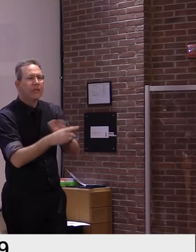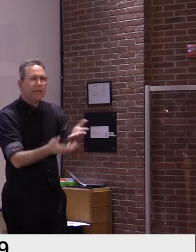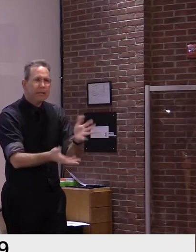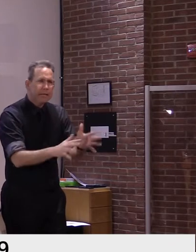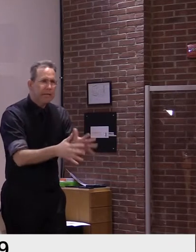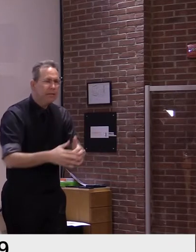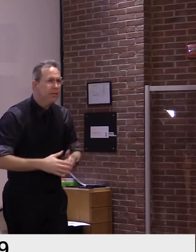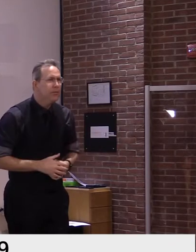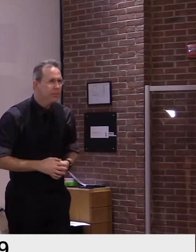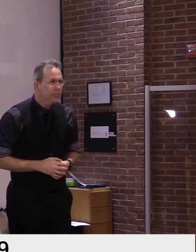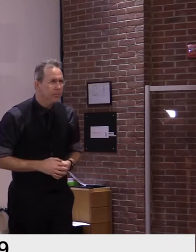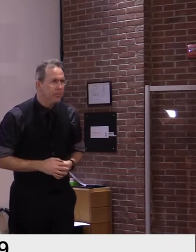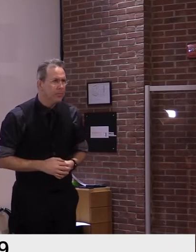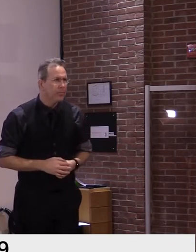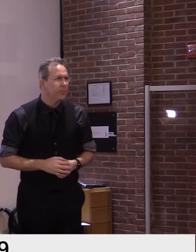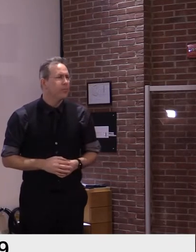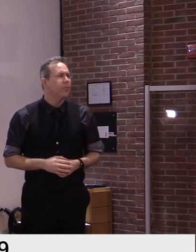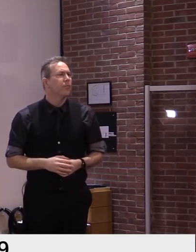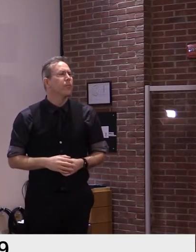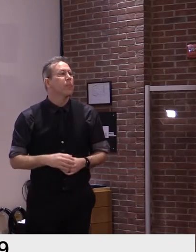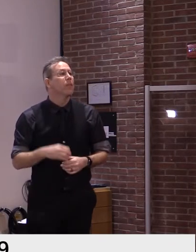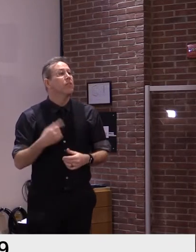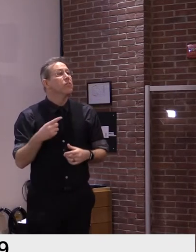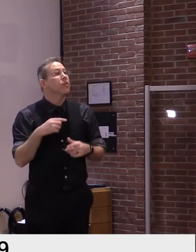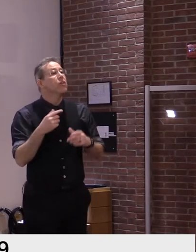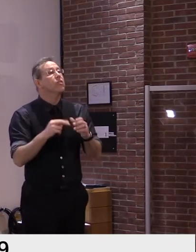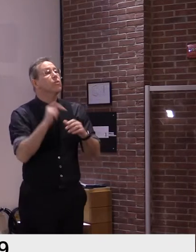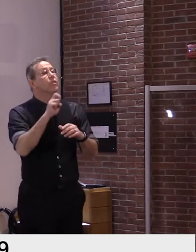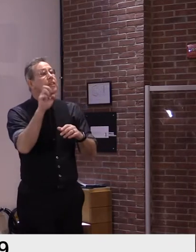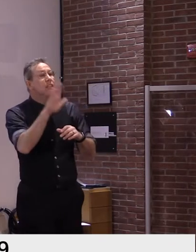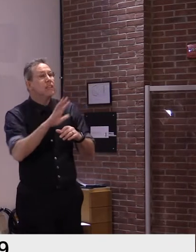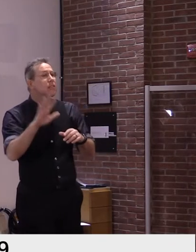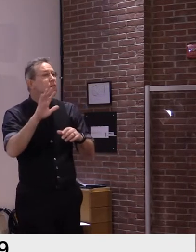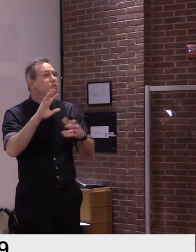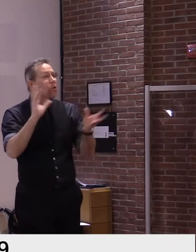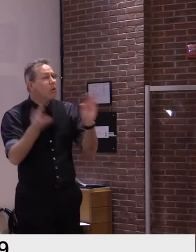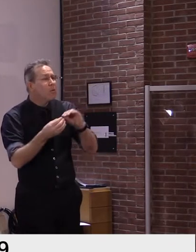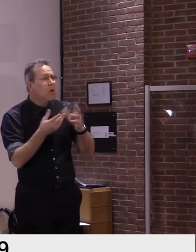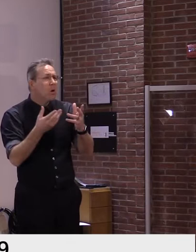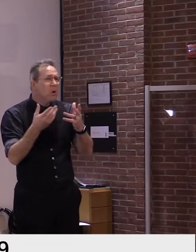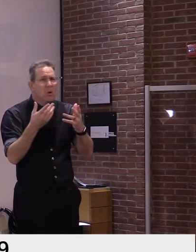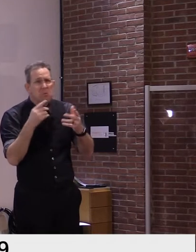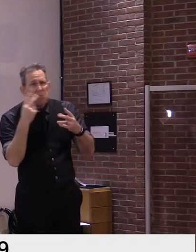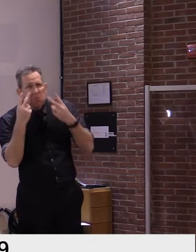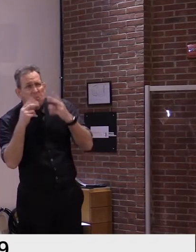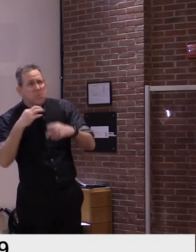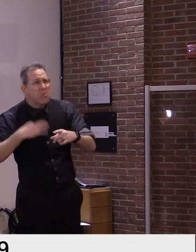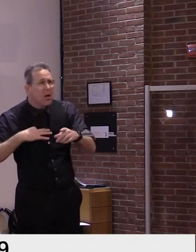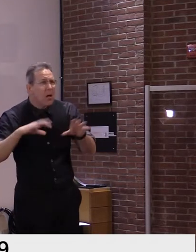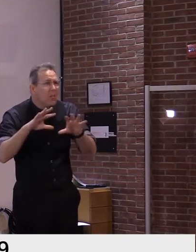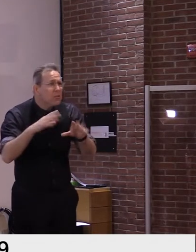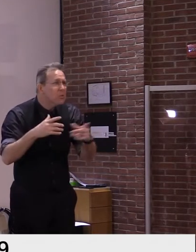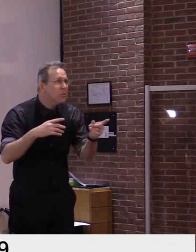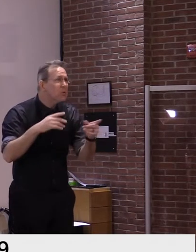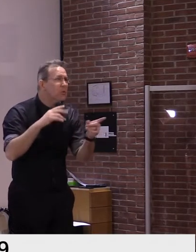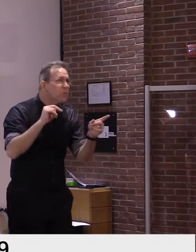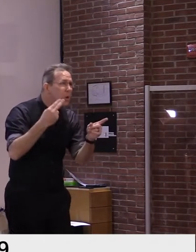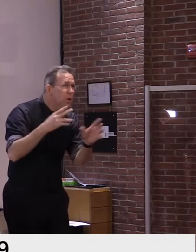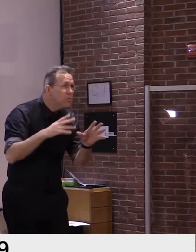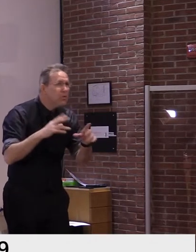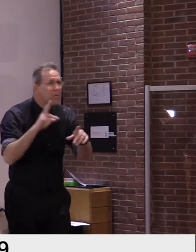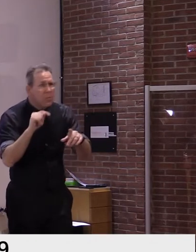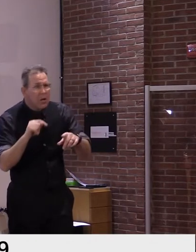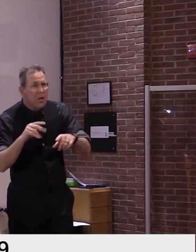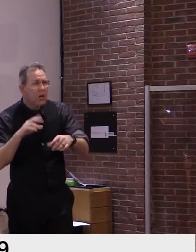country, the region continued to see improvements in its positivity rate, its hospitalization rate, and its fatality rate, all